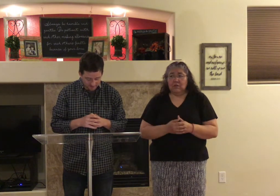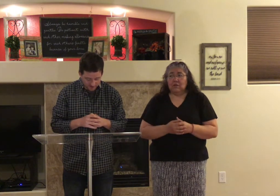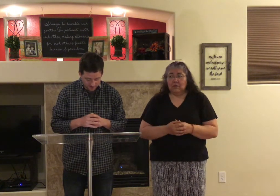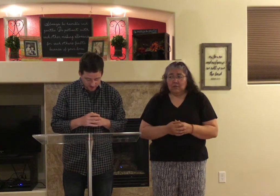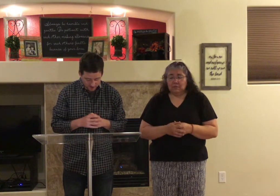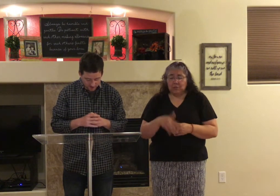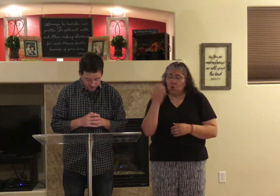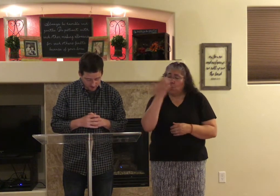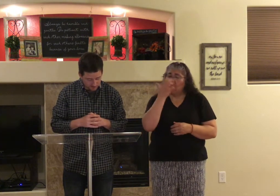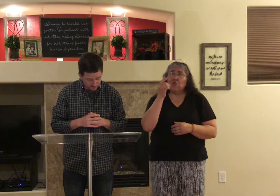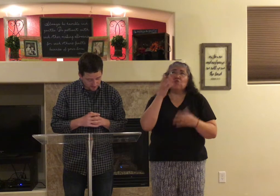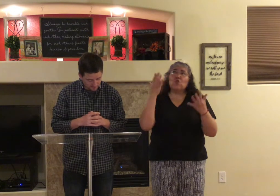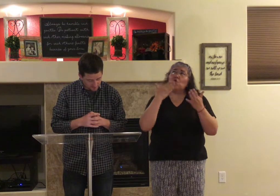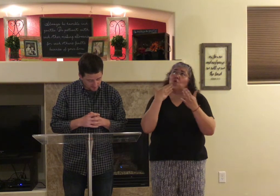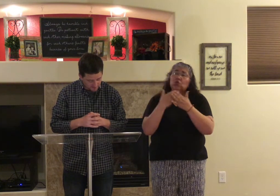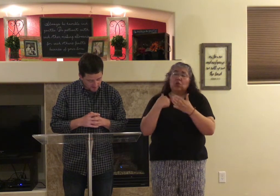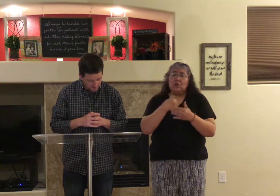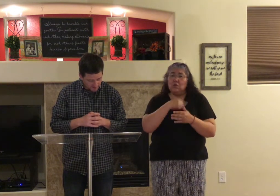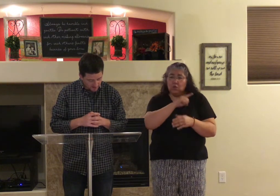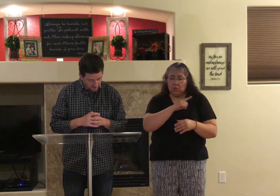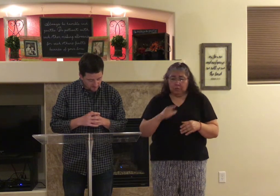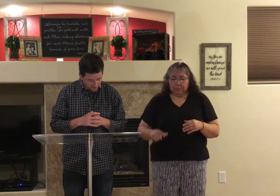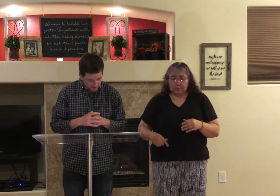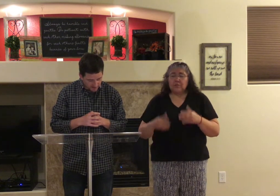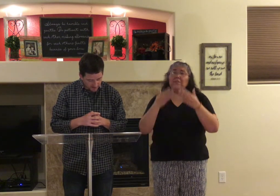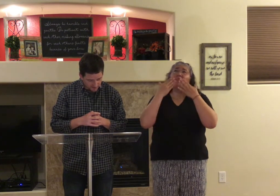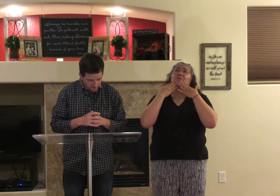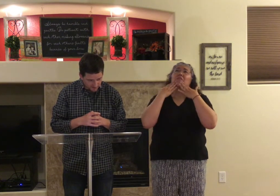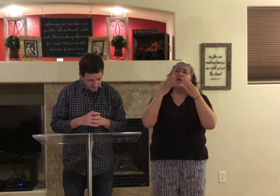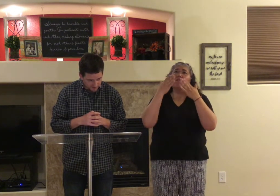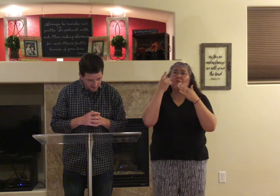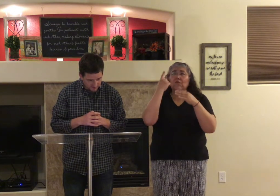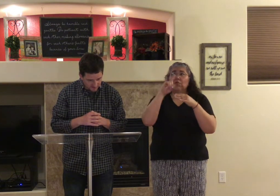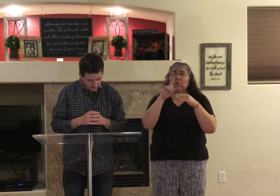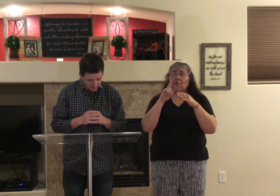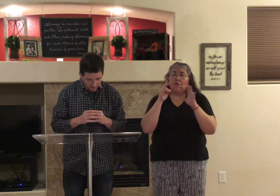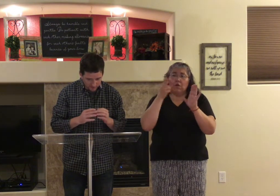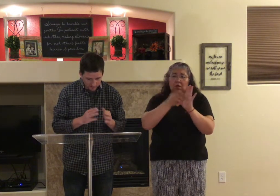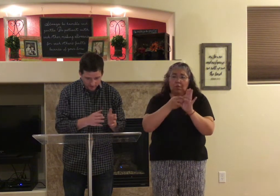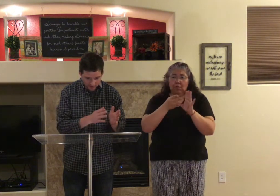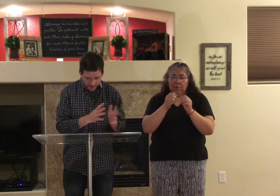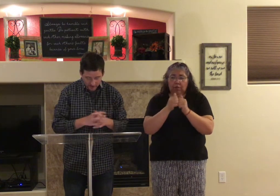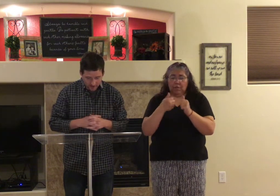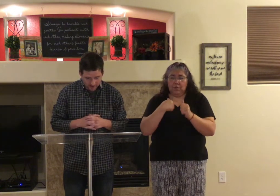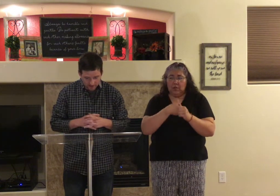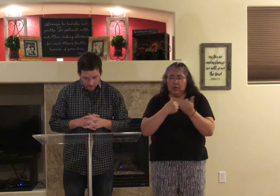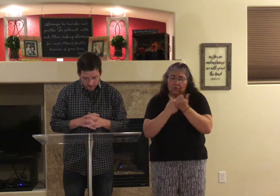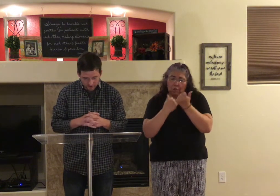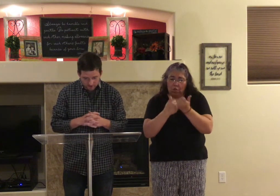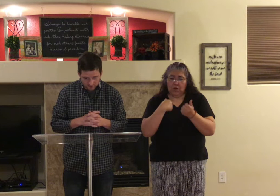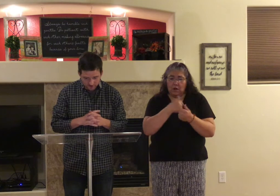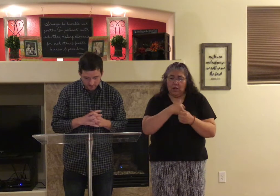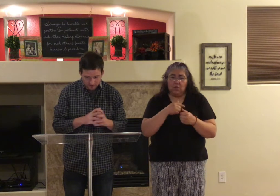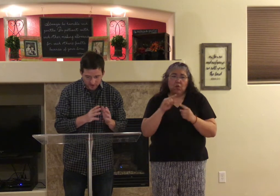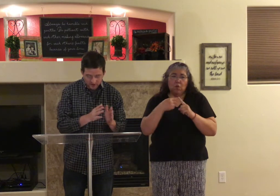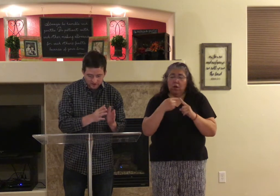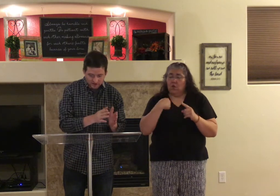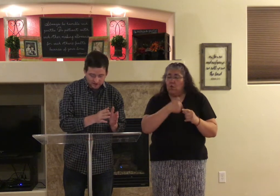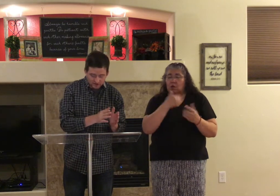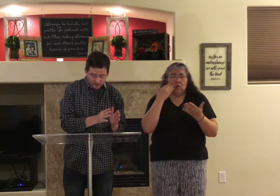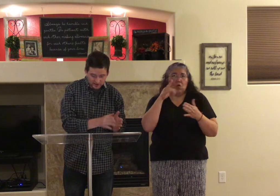Man, you're so good to us, Lord. Thank you for being there for us when we had no idea you were there for us.